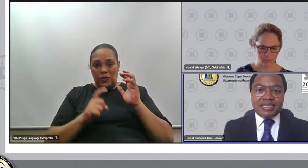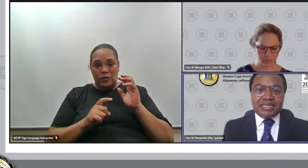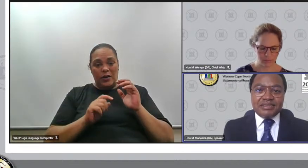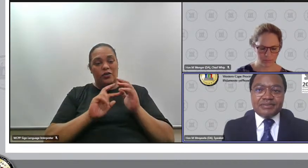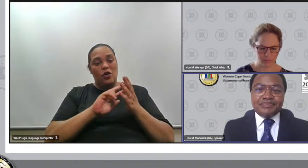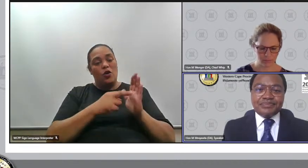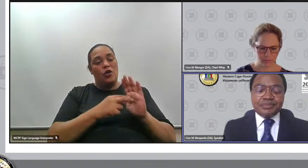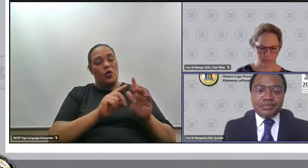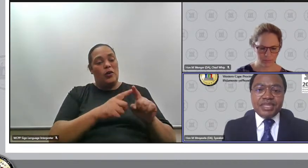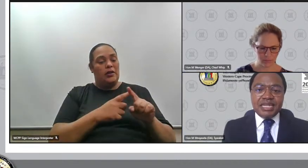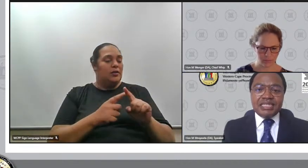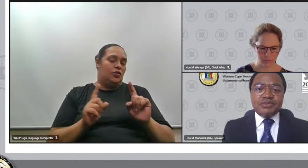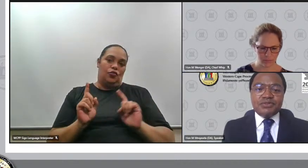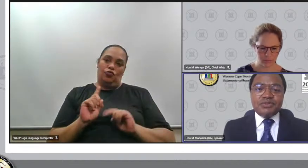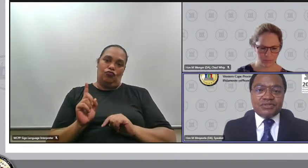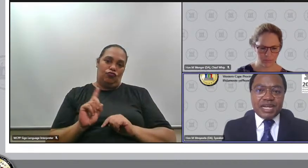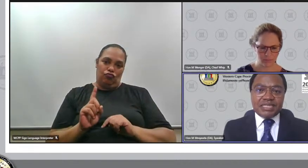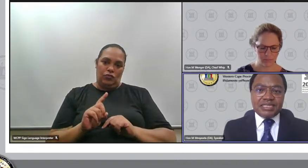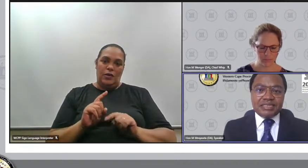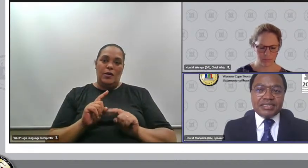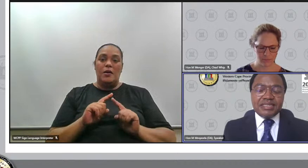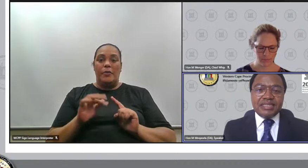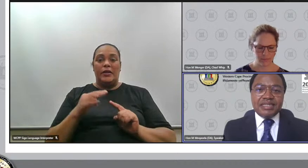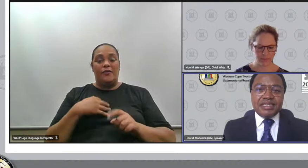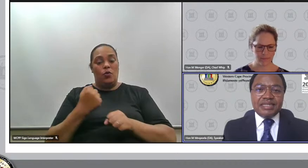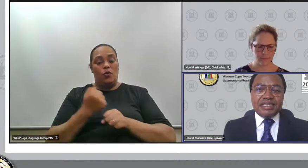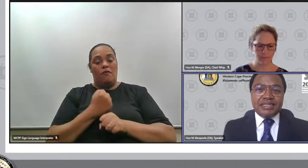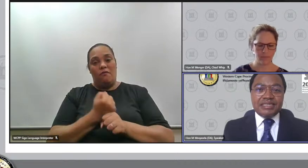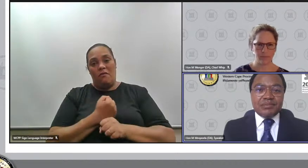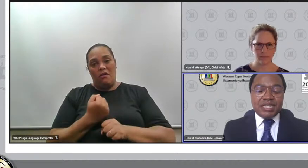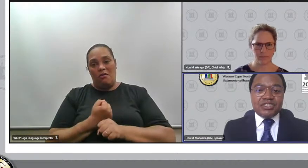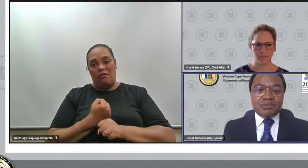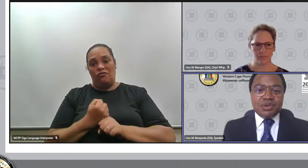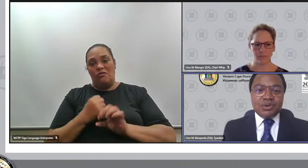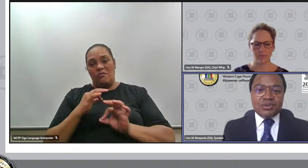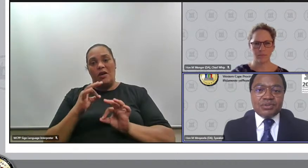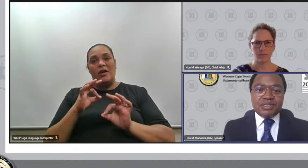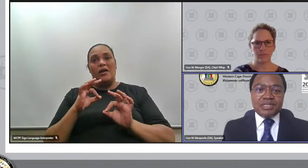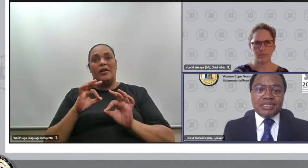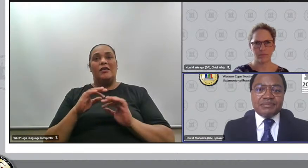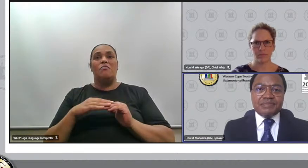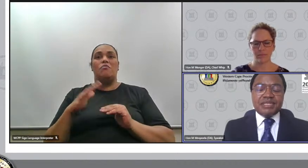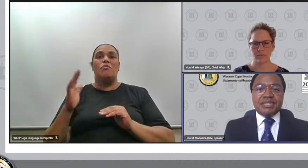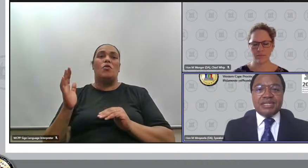the executive if we are to function in a much more